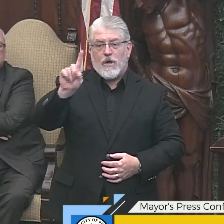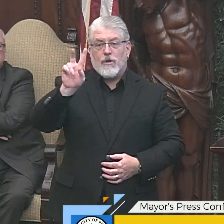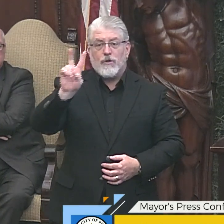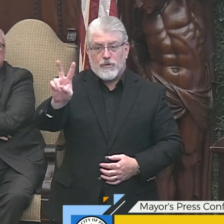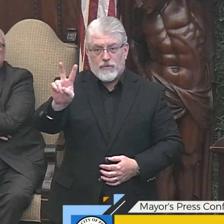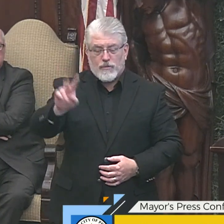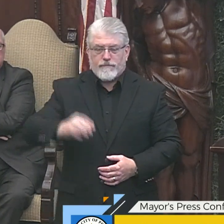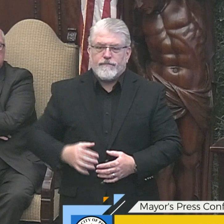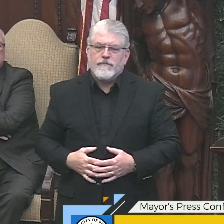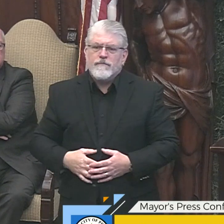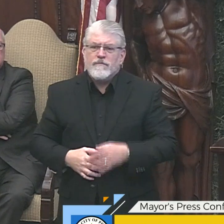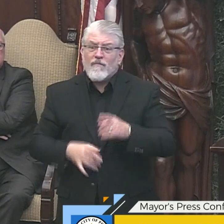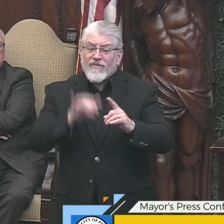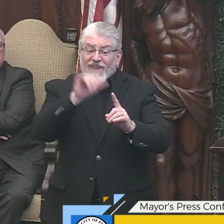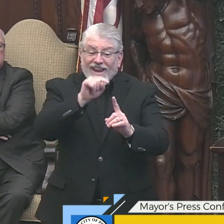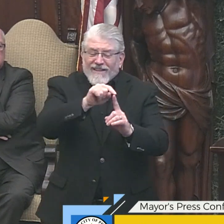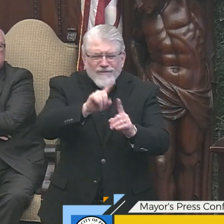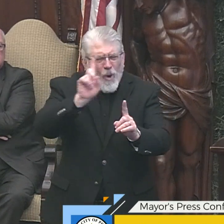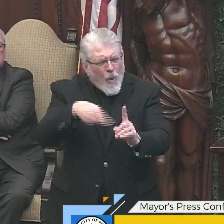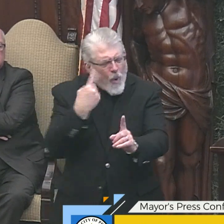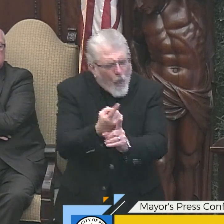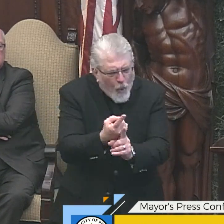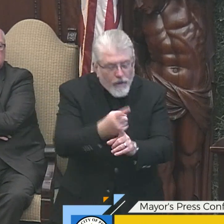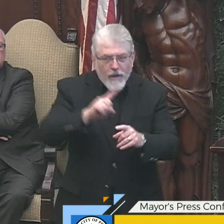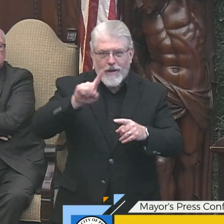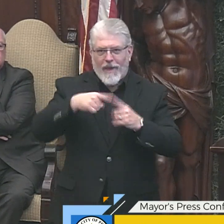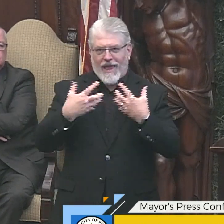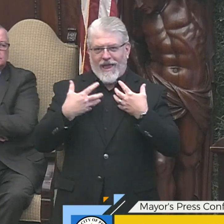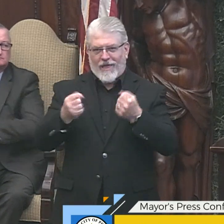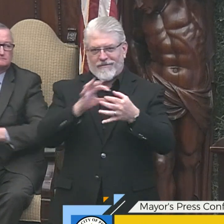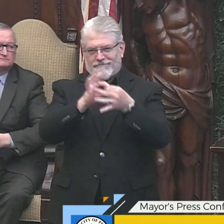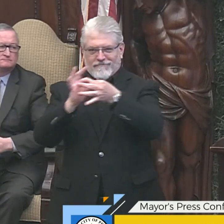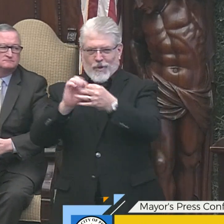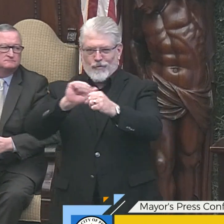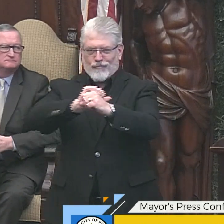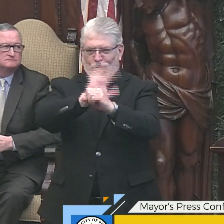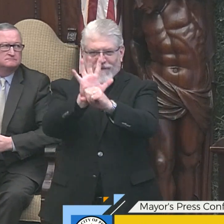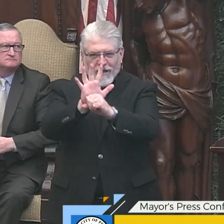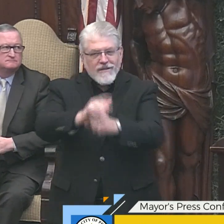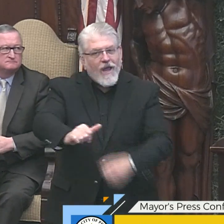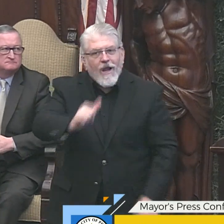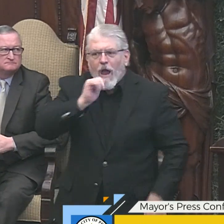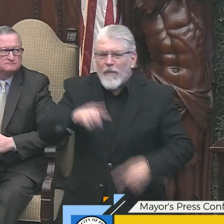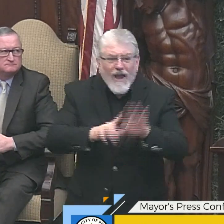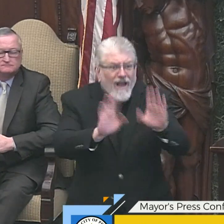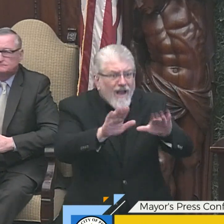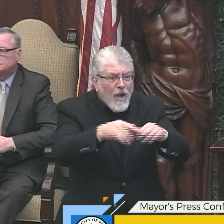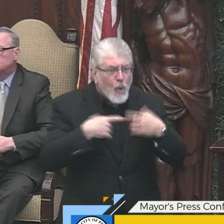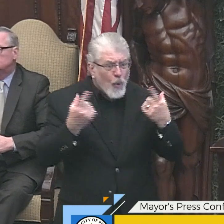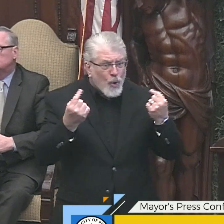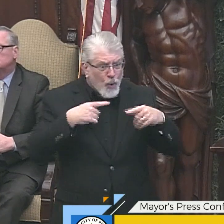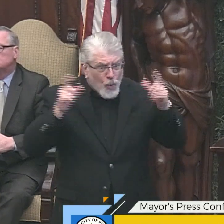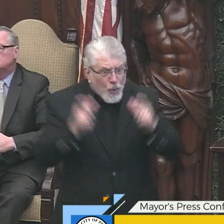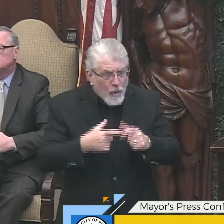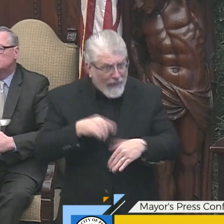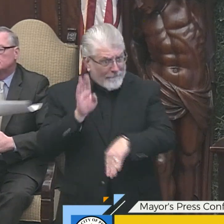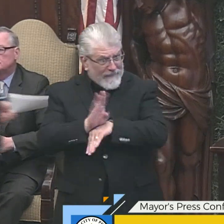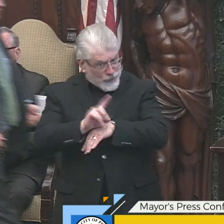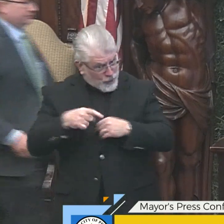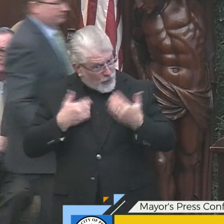about that. This is for clinical information. So that's a medical update. I'll now turn it over to Managing Director Brian Abernathy.